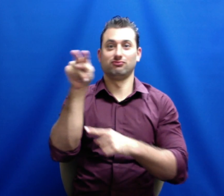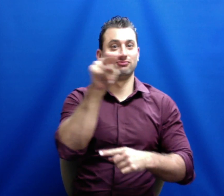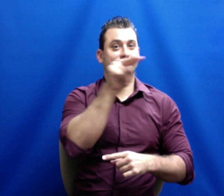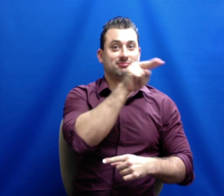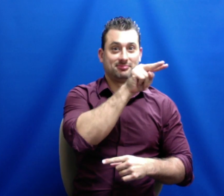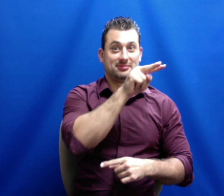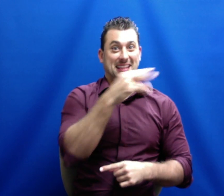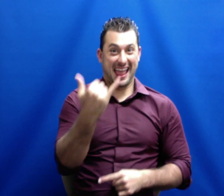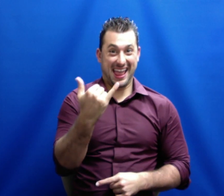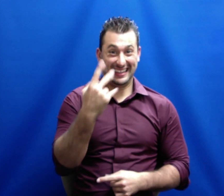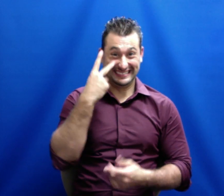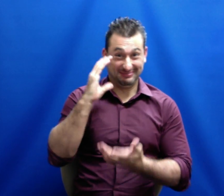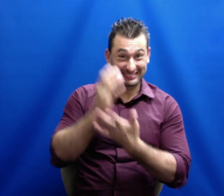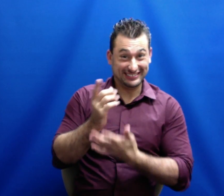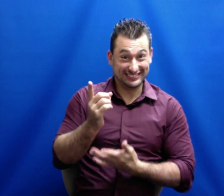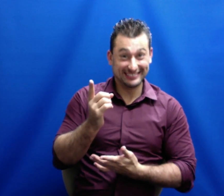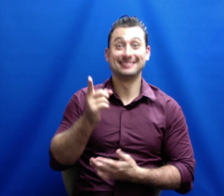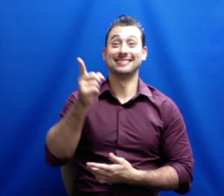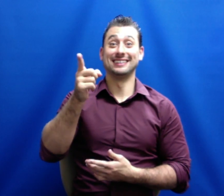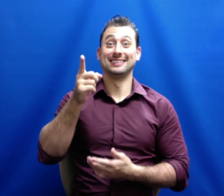from a right to left perspective, as you can see in the second picture.